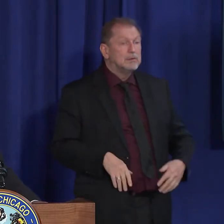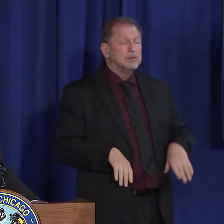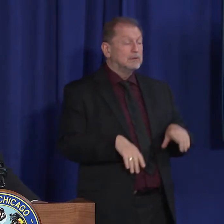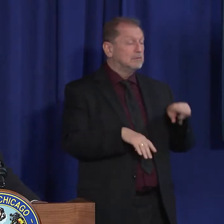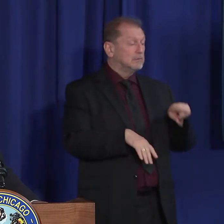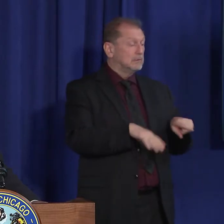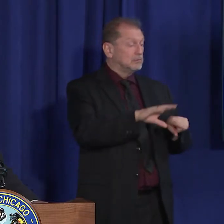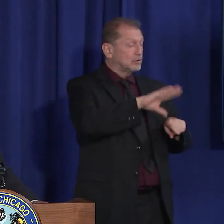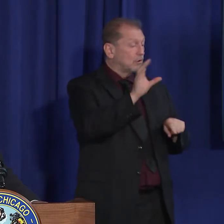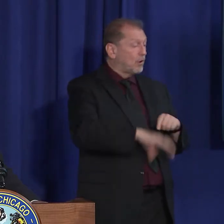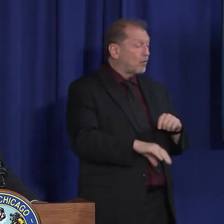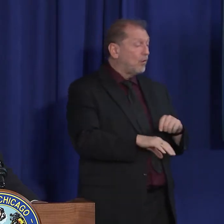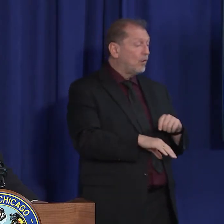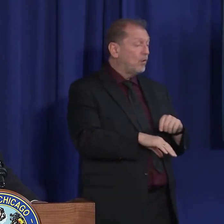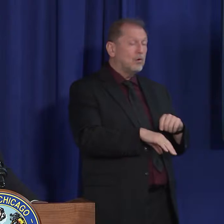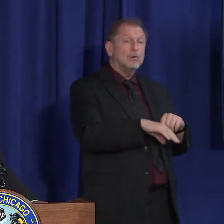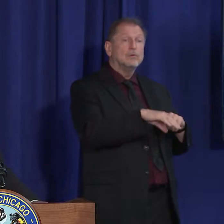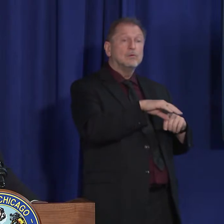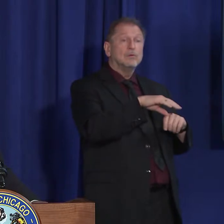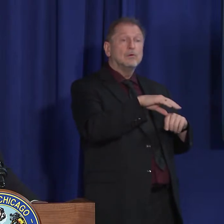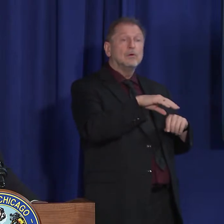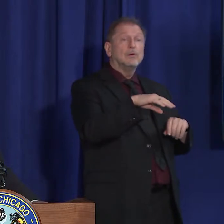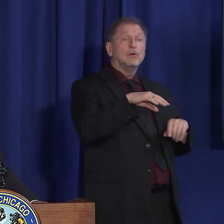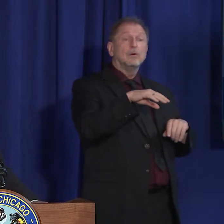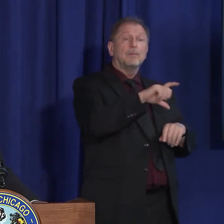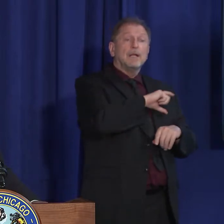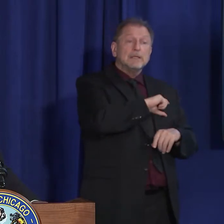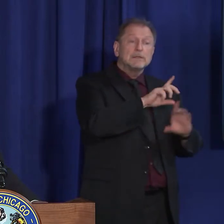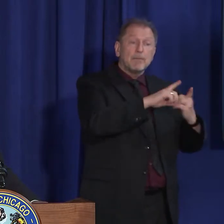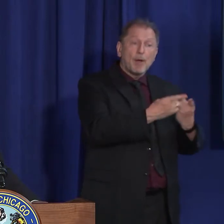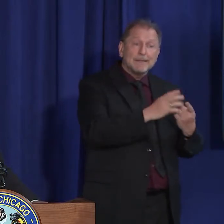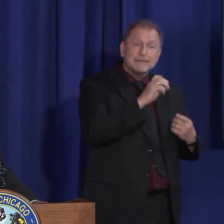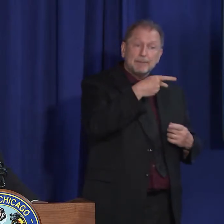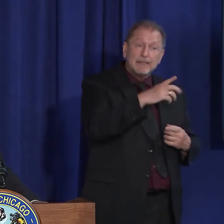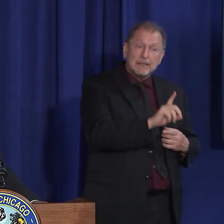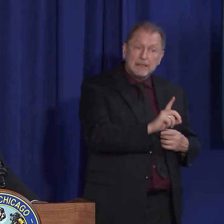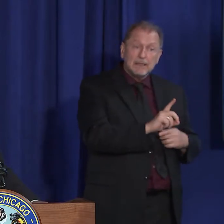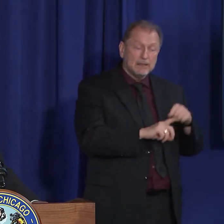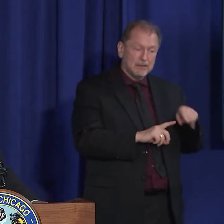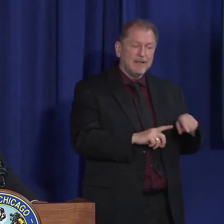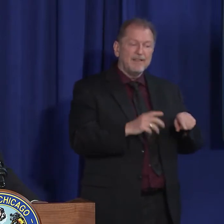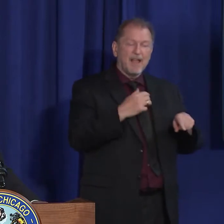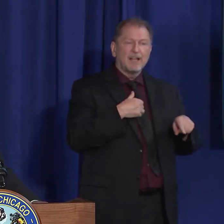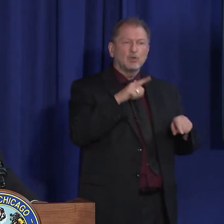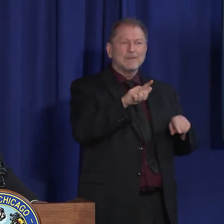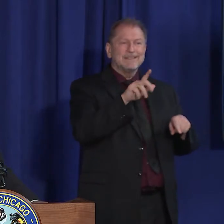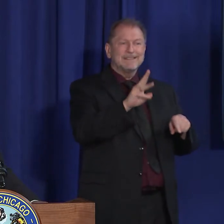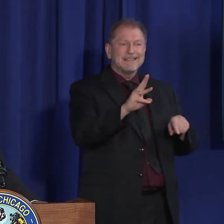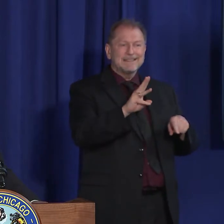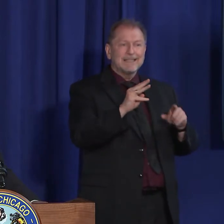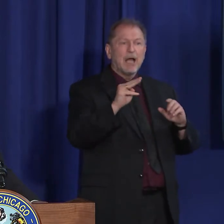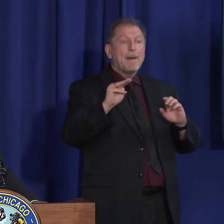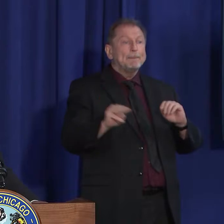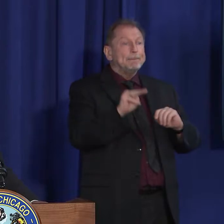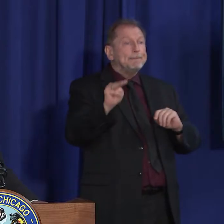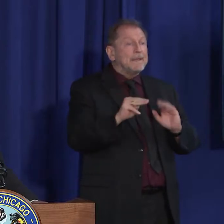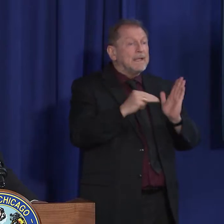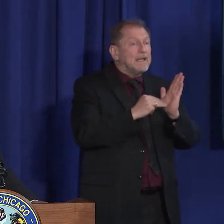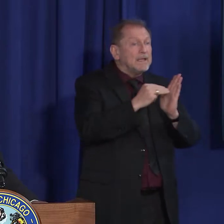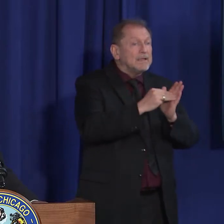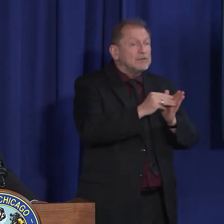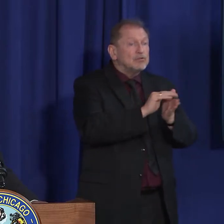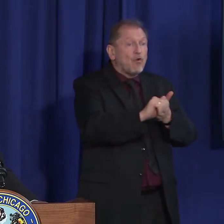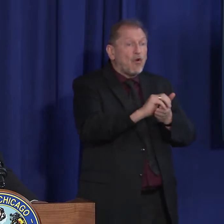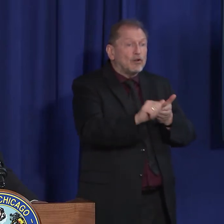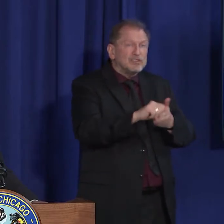and state partners took off over $26 million in U.S. currency just